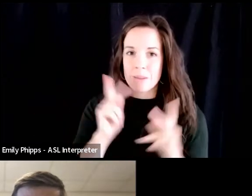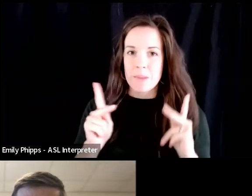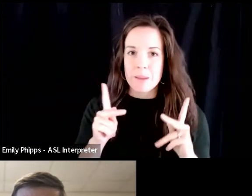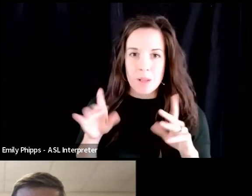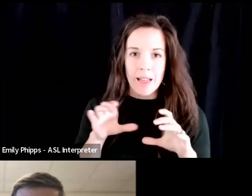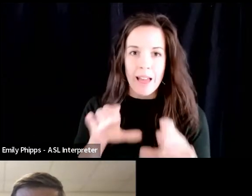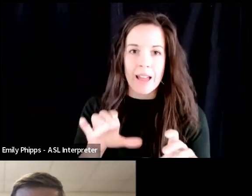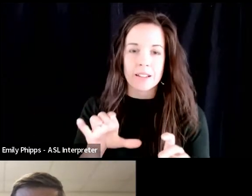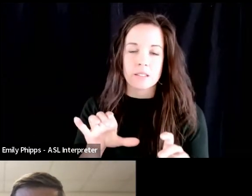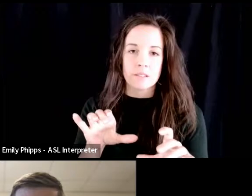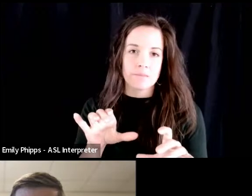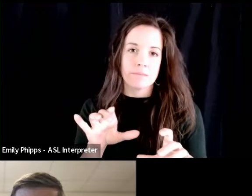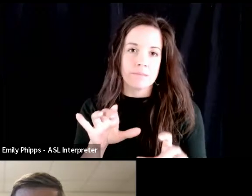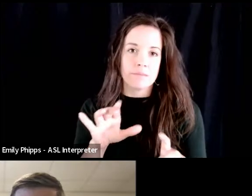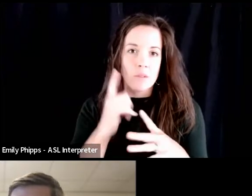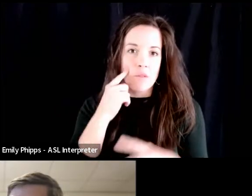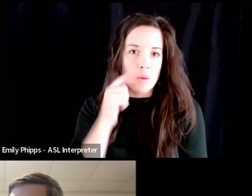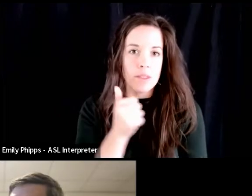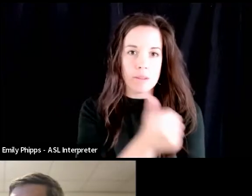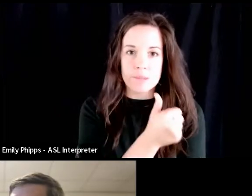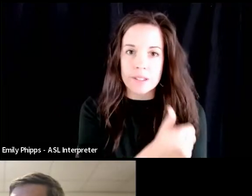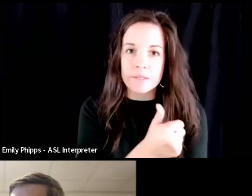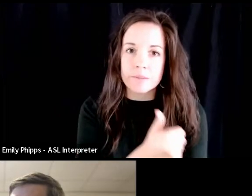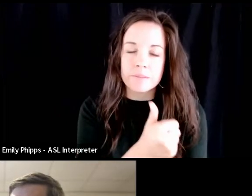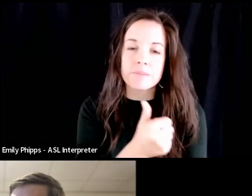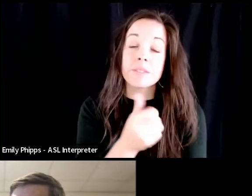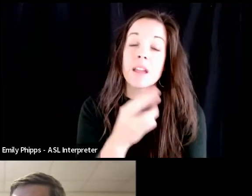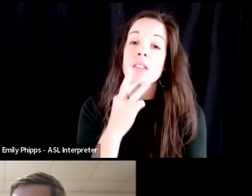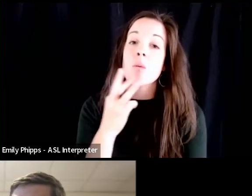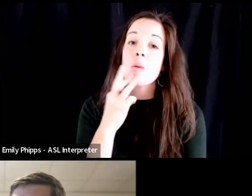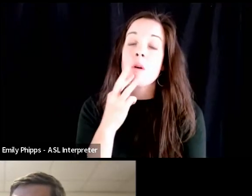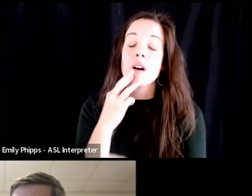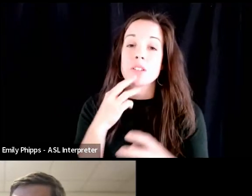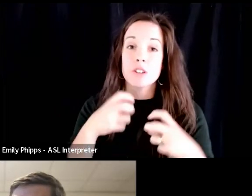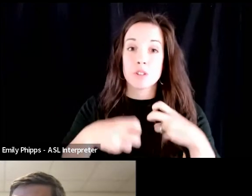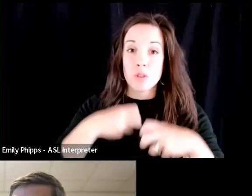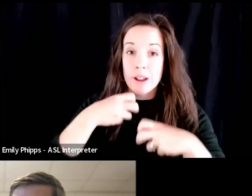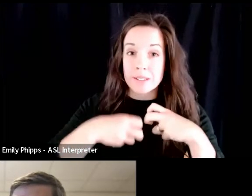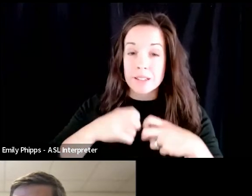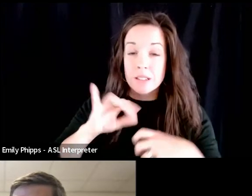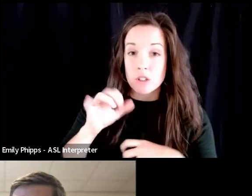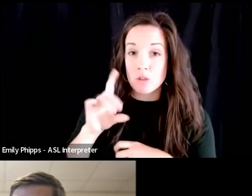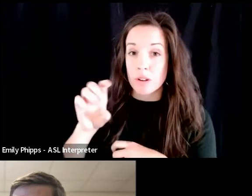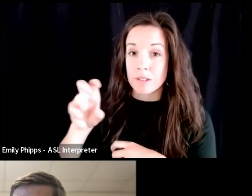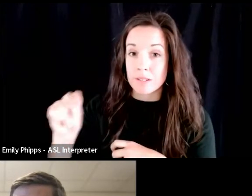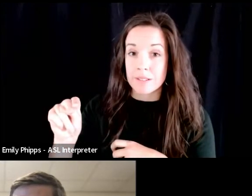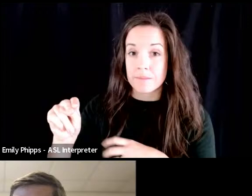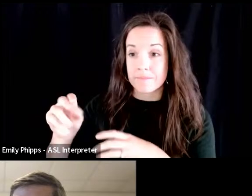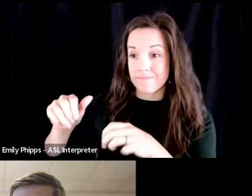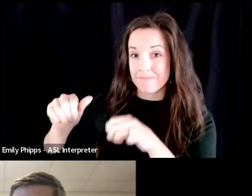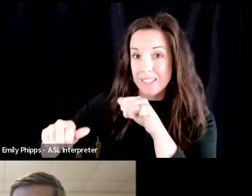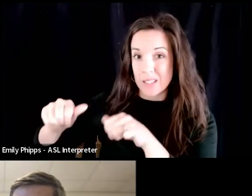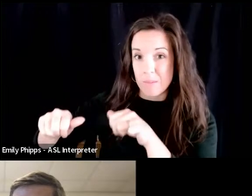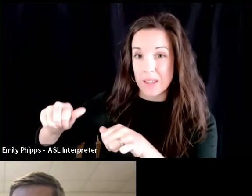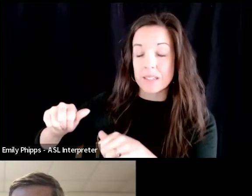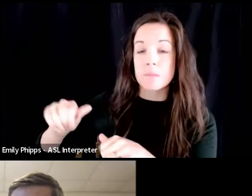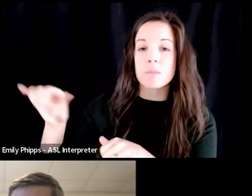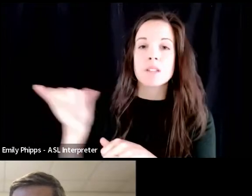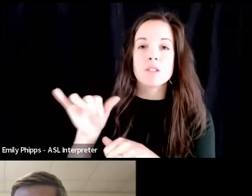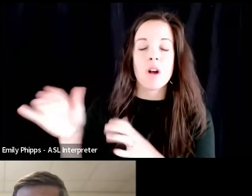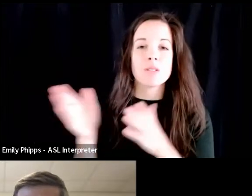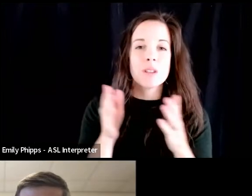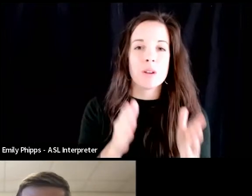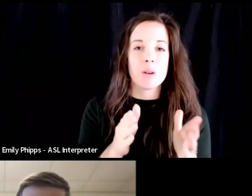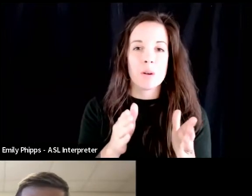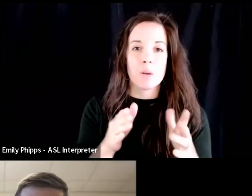narrow self-interest, and the continuing water crisis in Jordan is not only an issue of instability, it's also an issue of